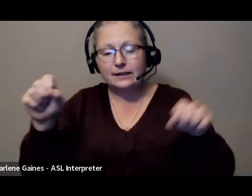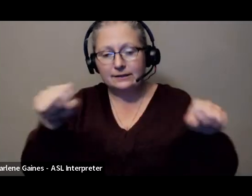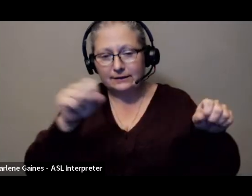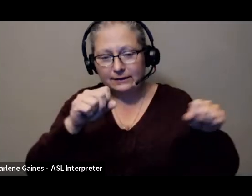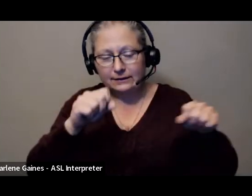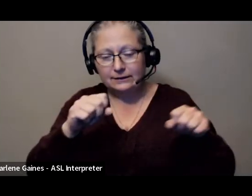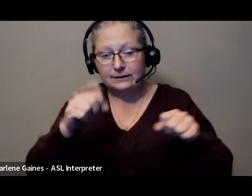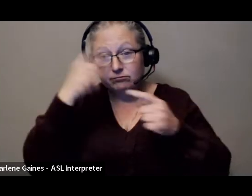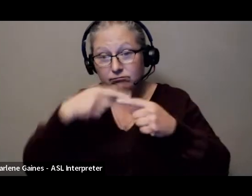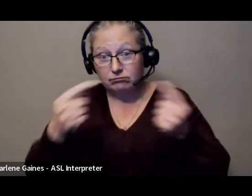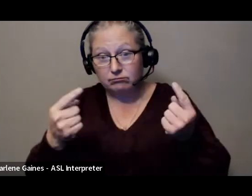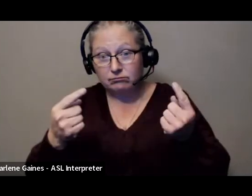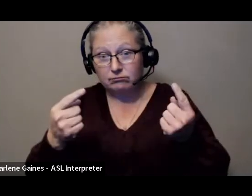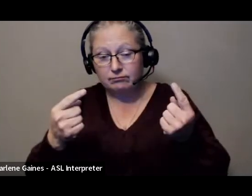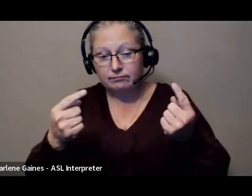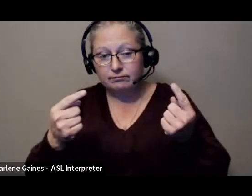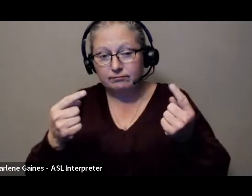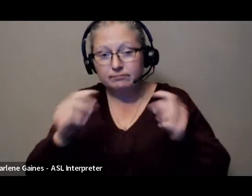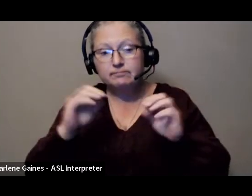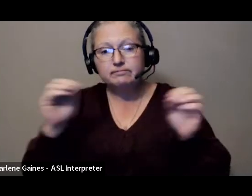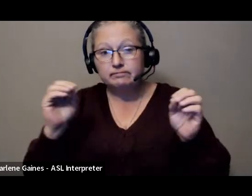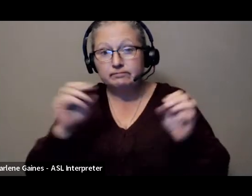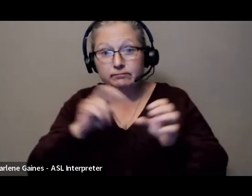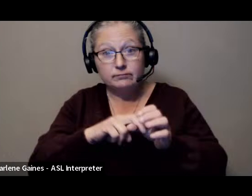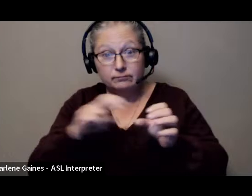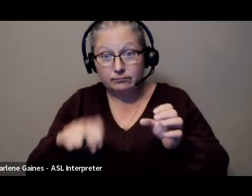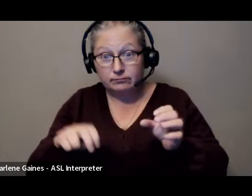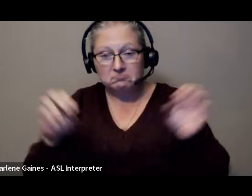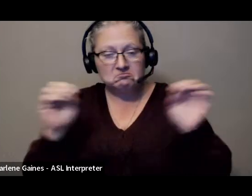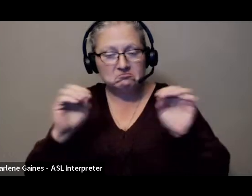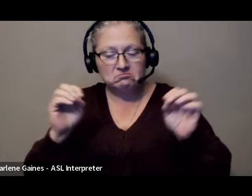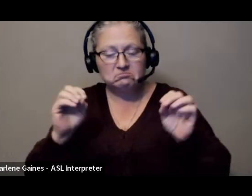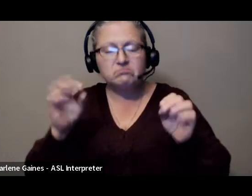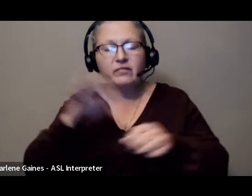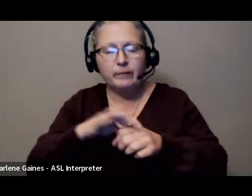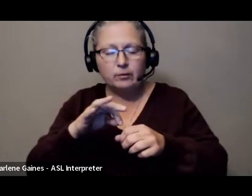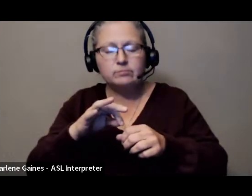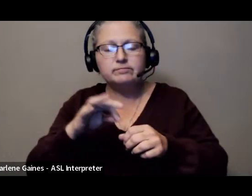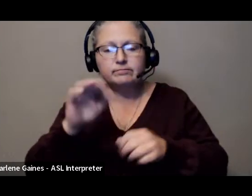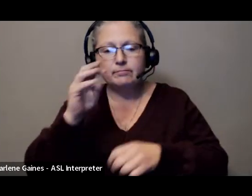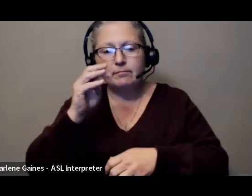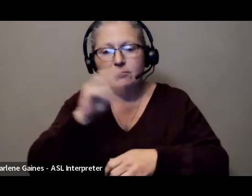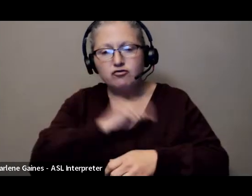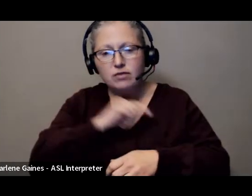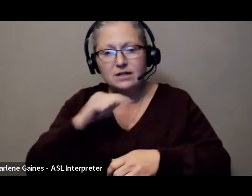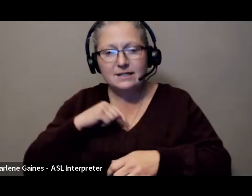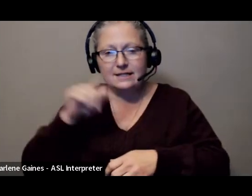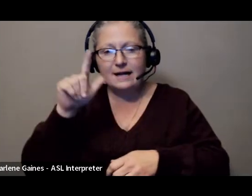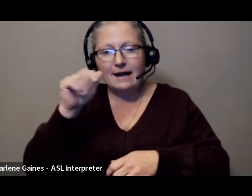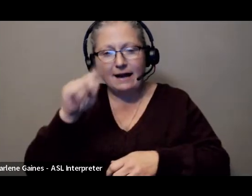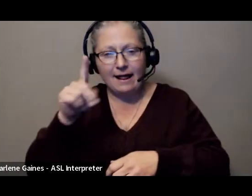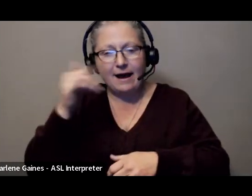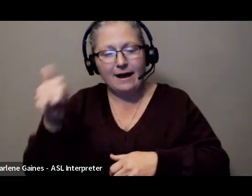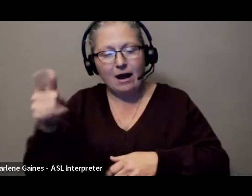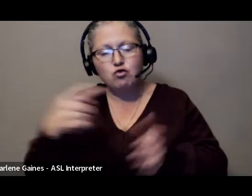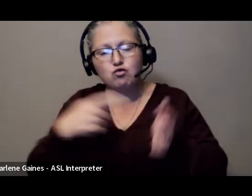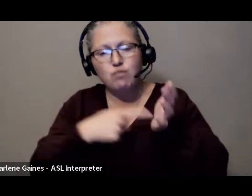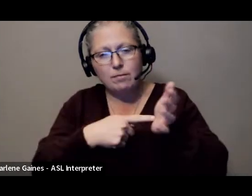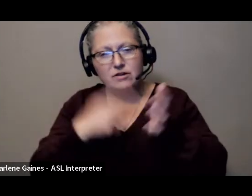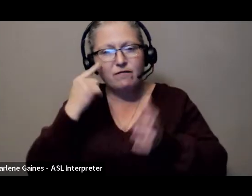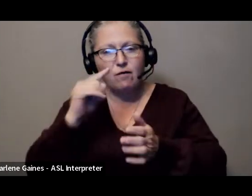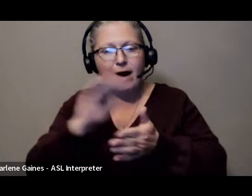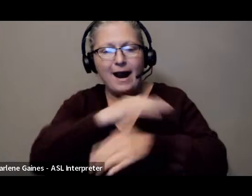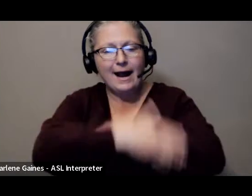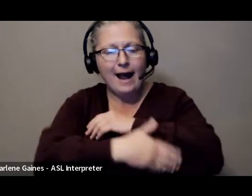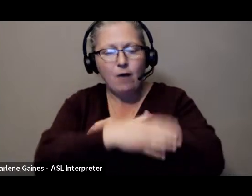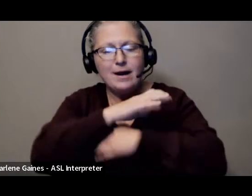Aye. Opposed? Abstentions? All right, motion carries. Mr. Land, trustee Land, you are our representative for the County Committee